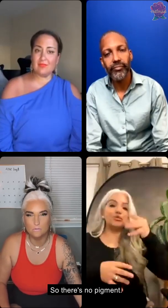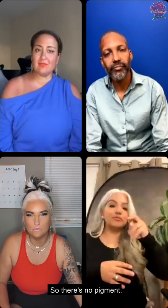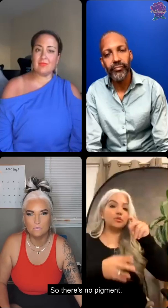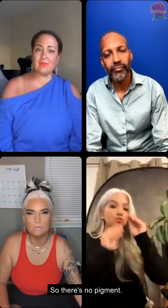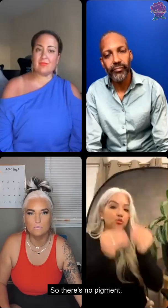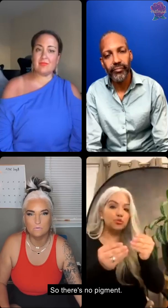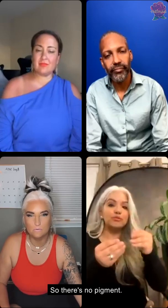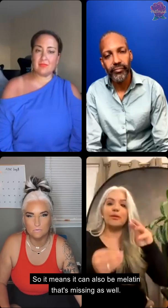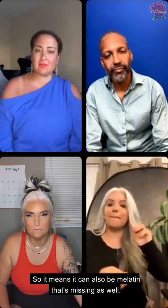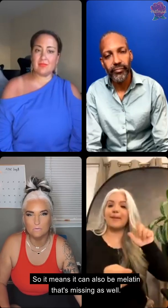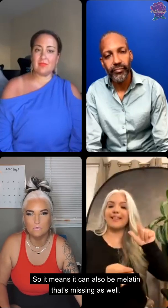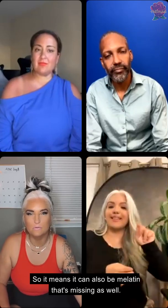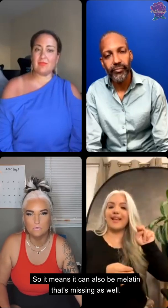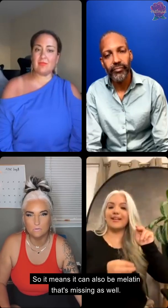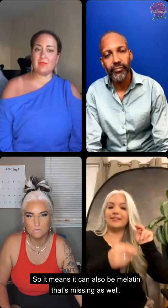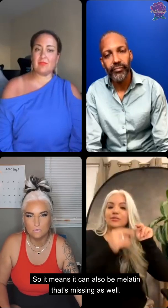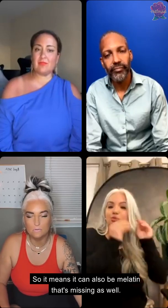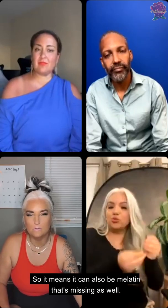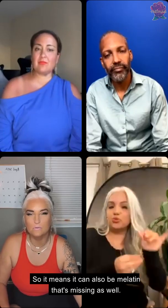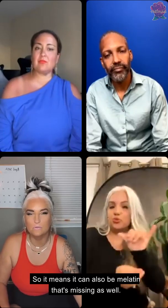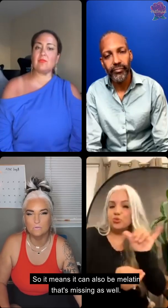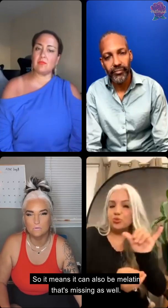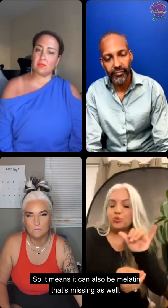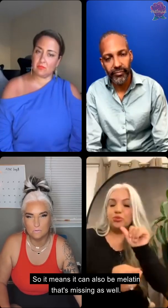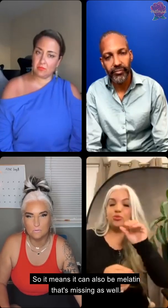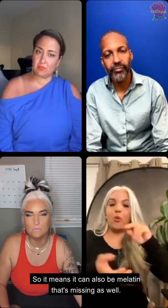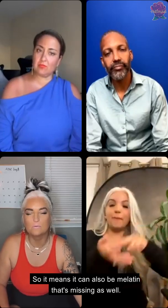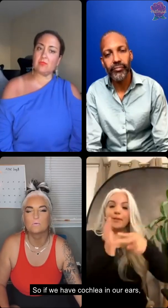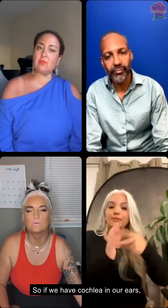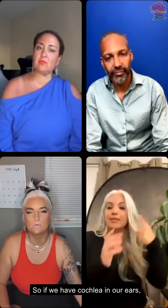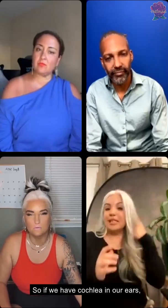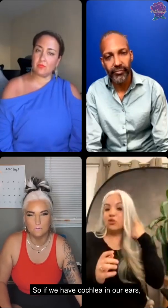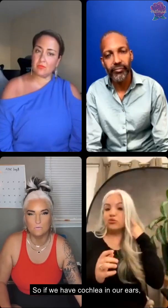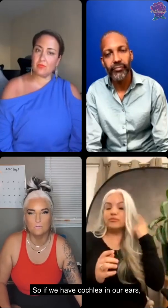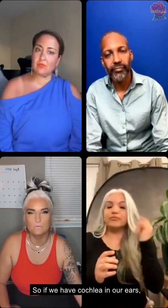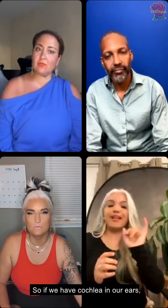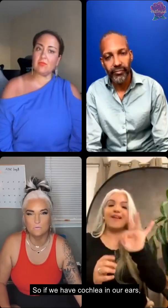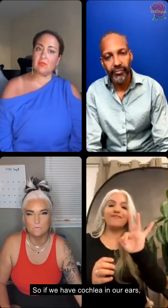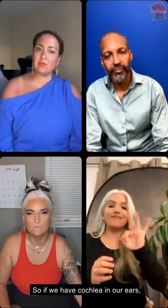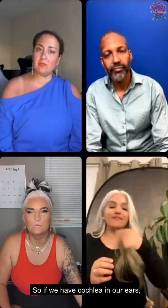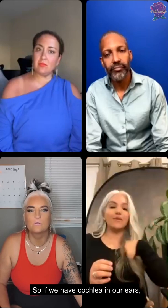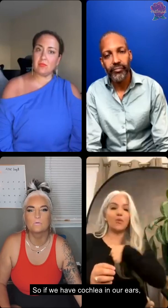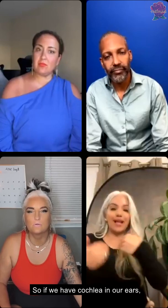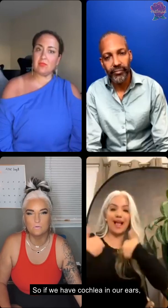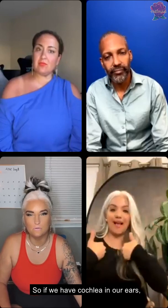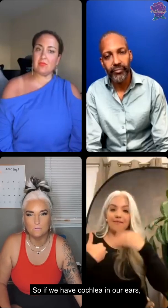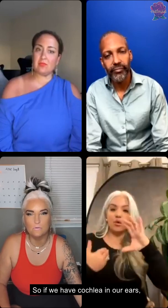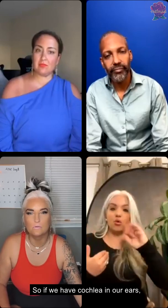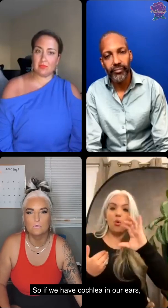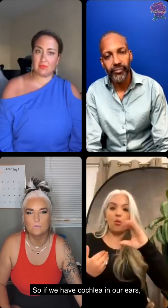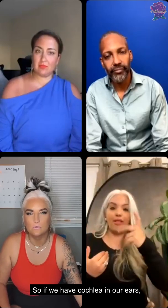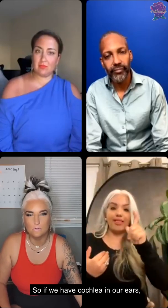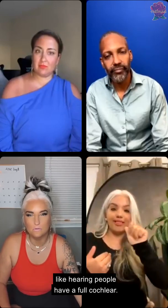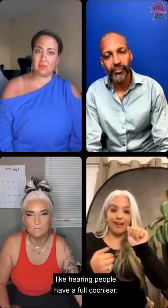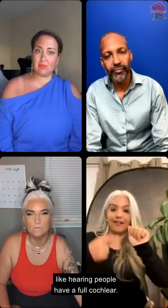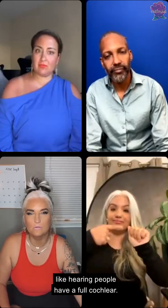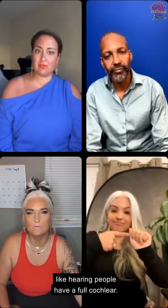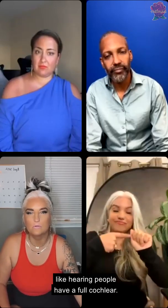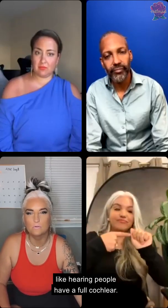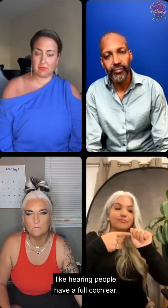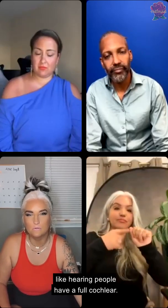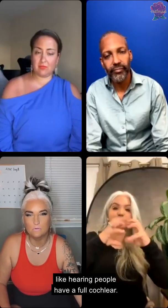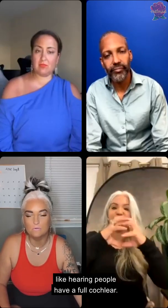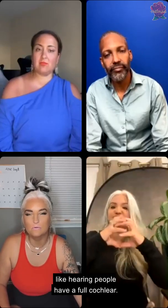missing pigment. So there's no pigment, so that means there could also be melatonin that's missing as well. So if we have cochlea in